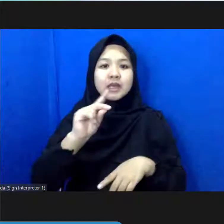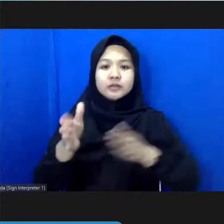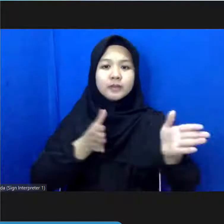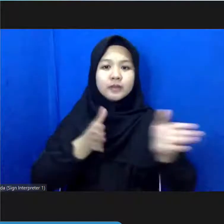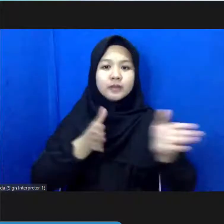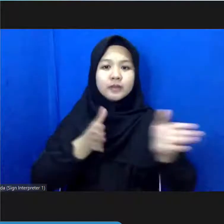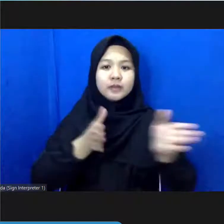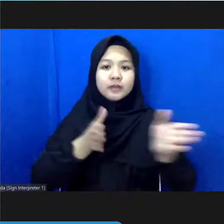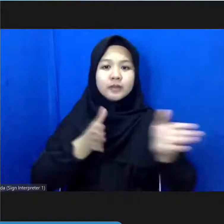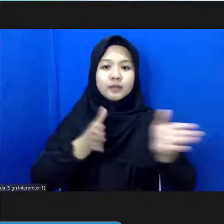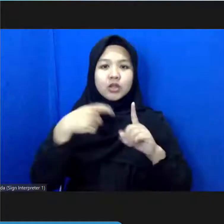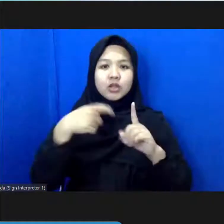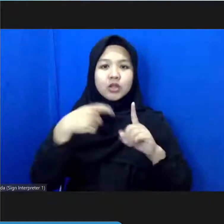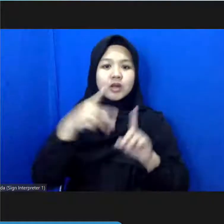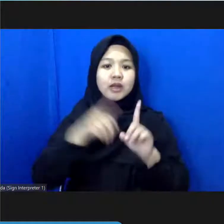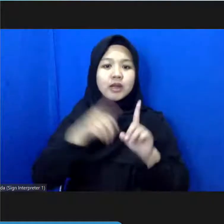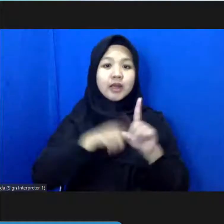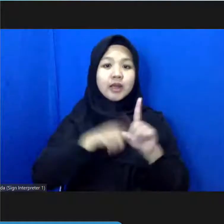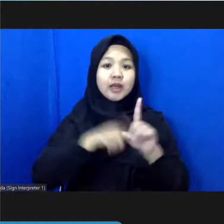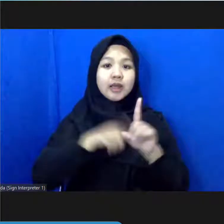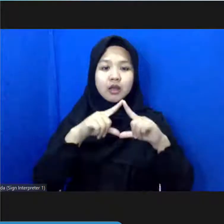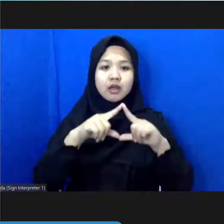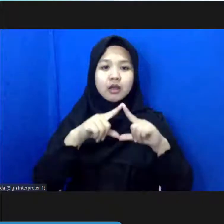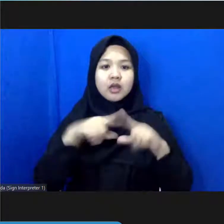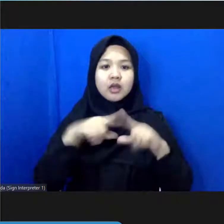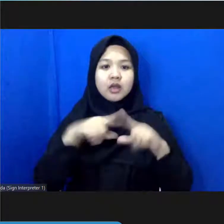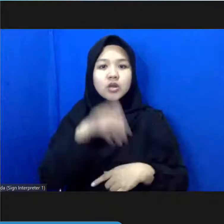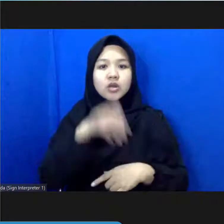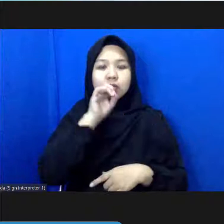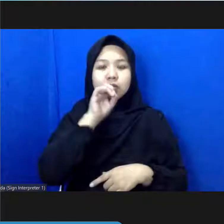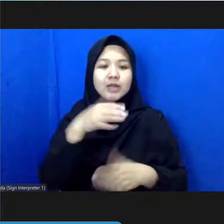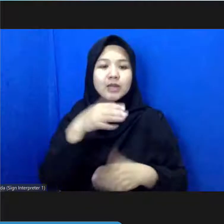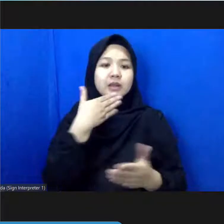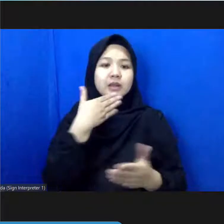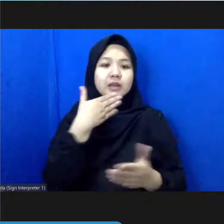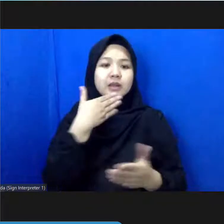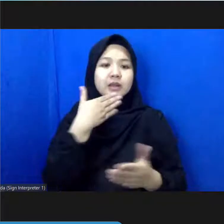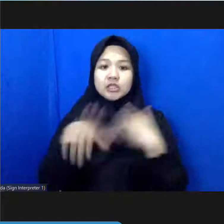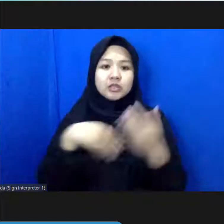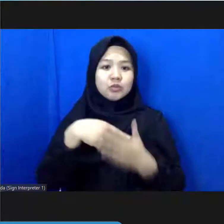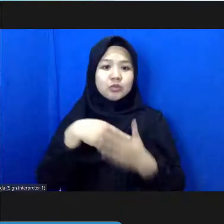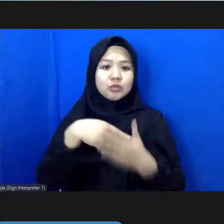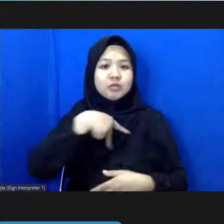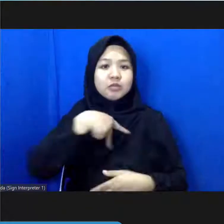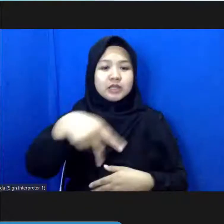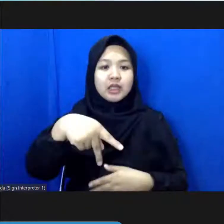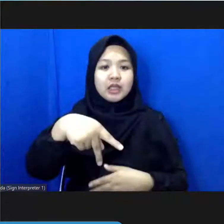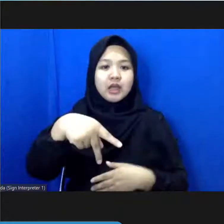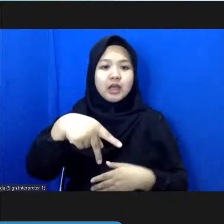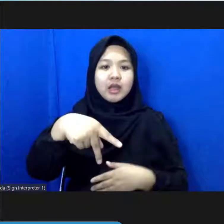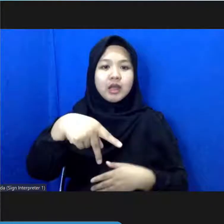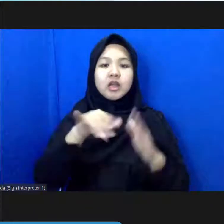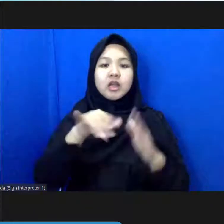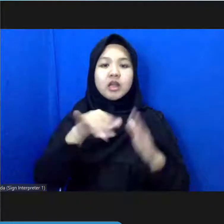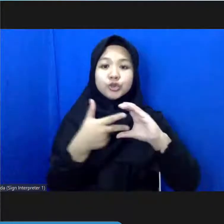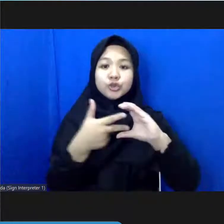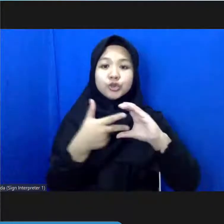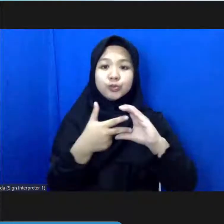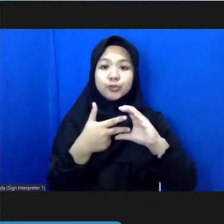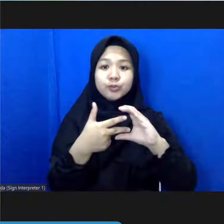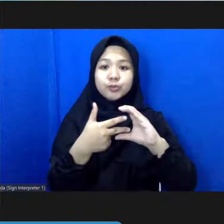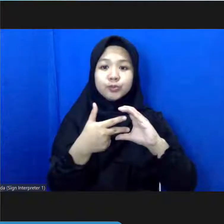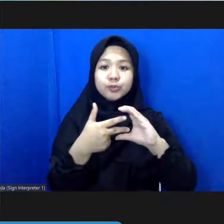Kea. And we would like to also thank all the participants, both on Zoom and all